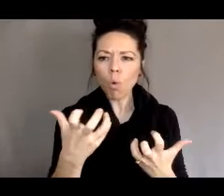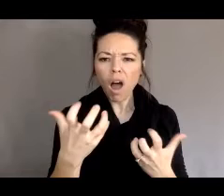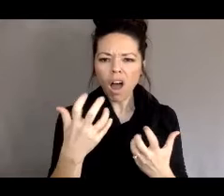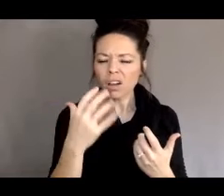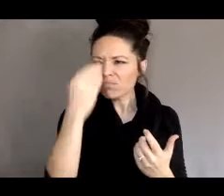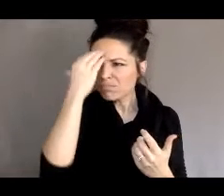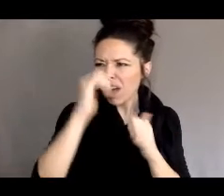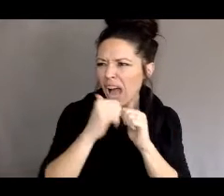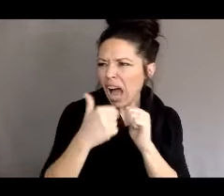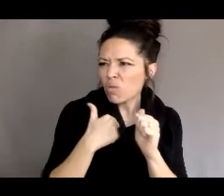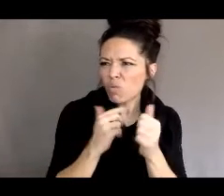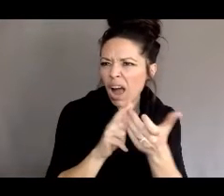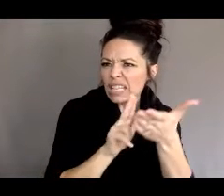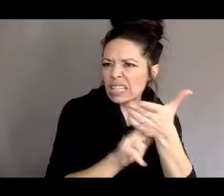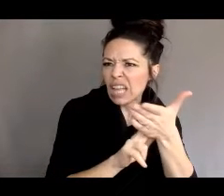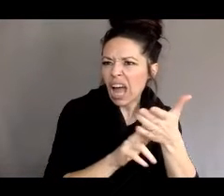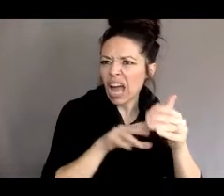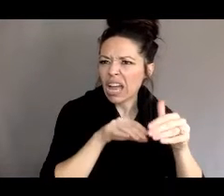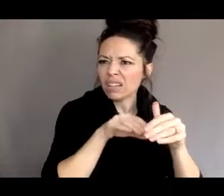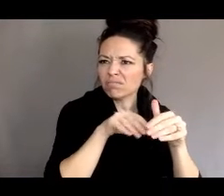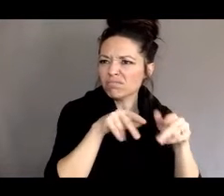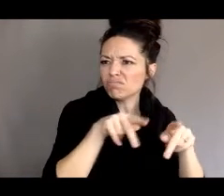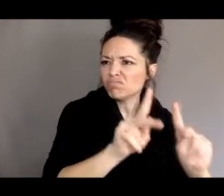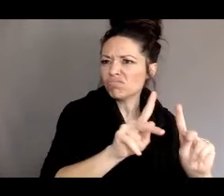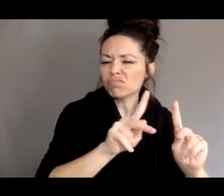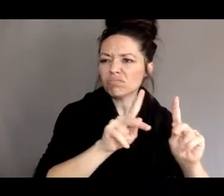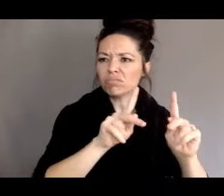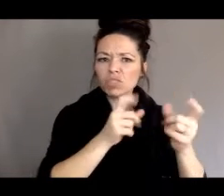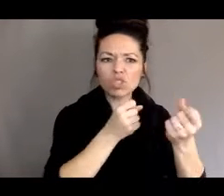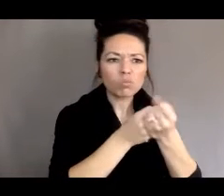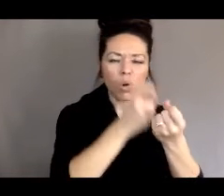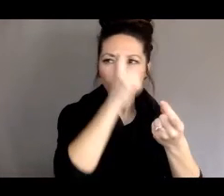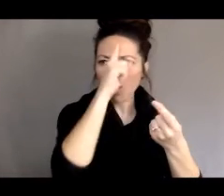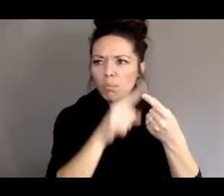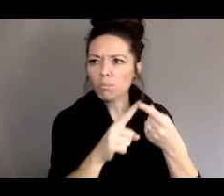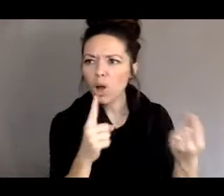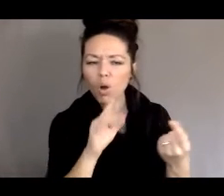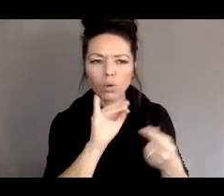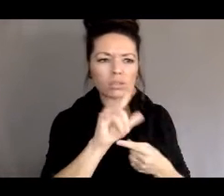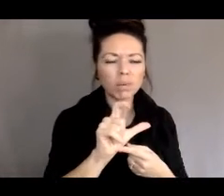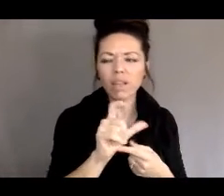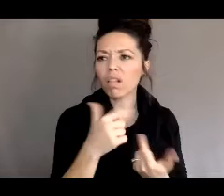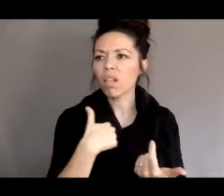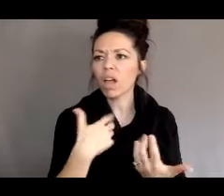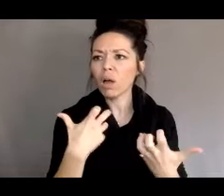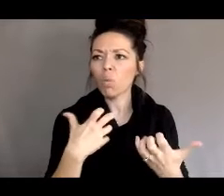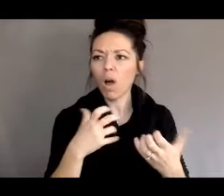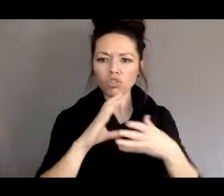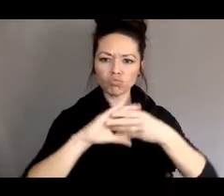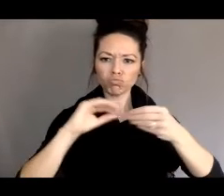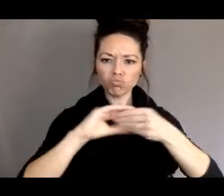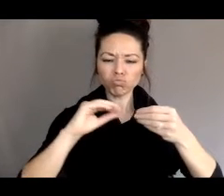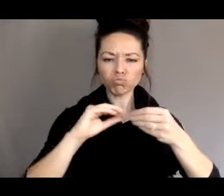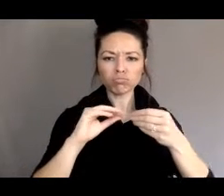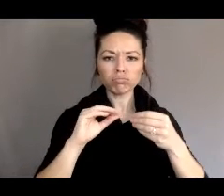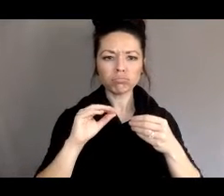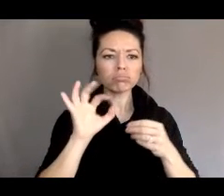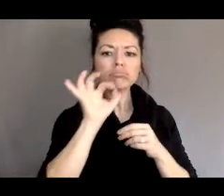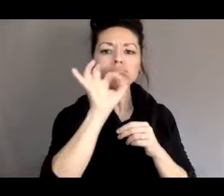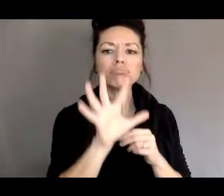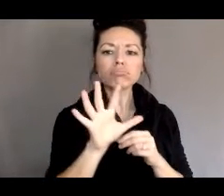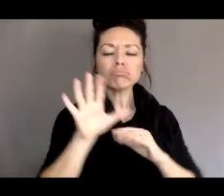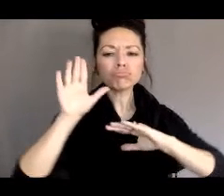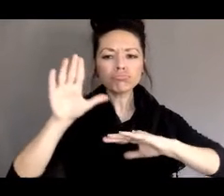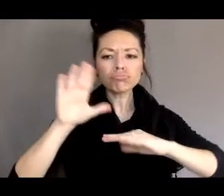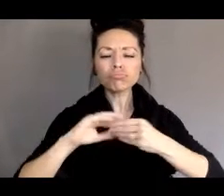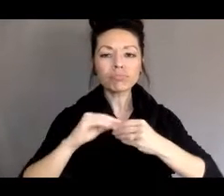in to support a bill or oppose a bill, if you want to sign in to speak on a bill, to testify,